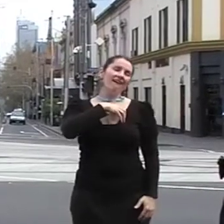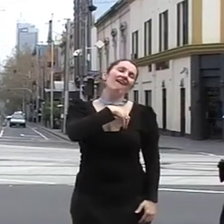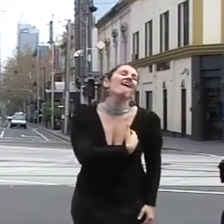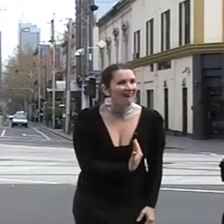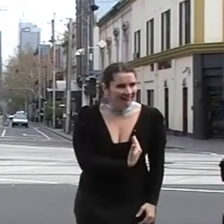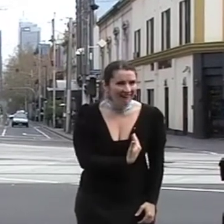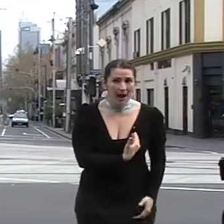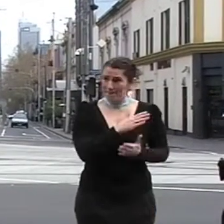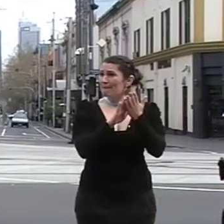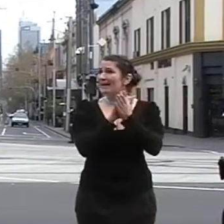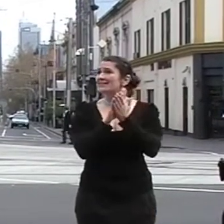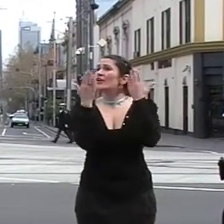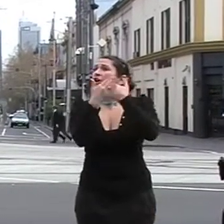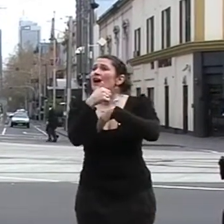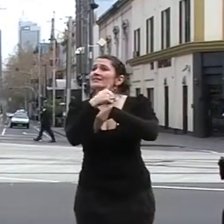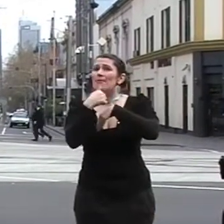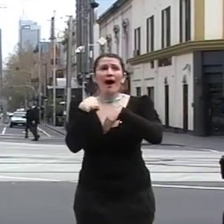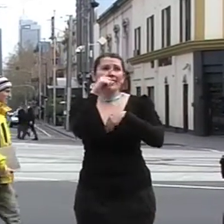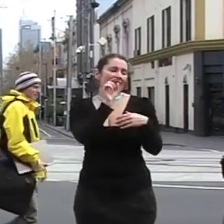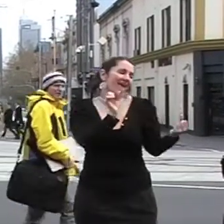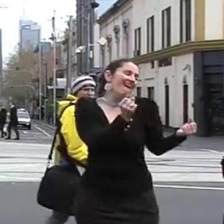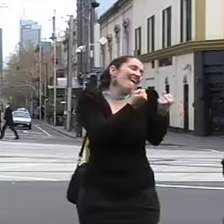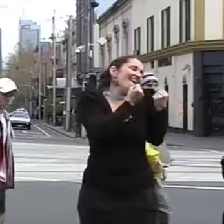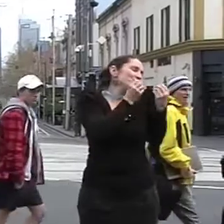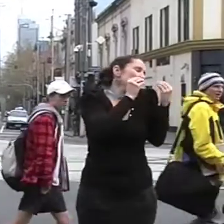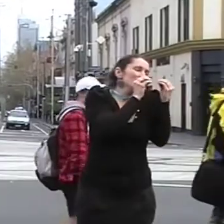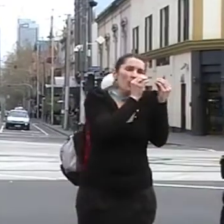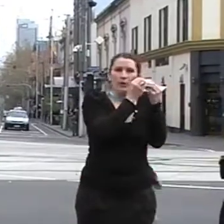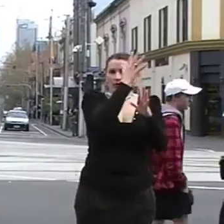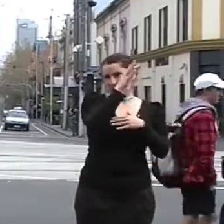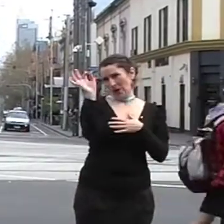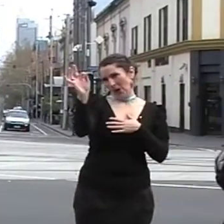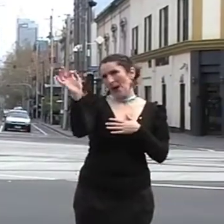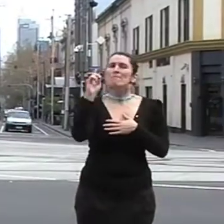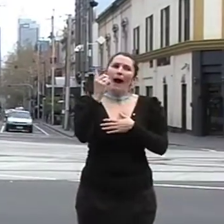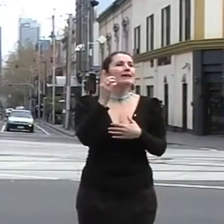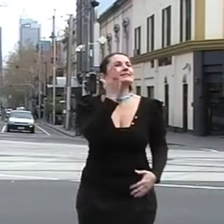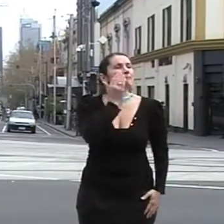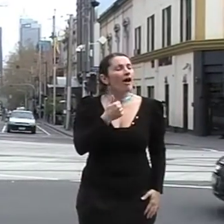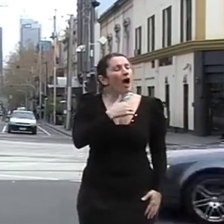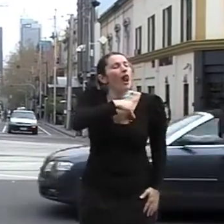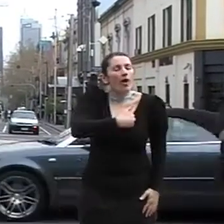warm at night, but that love is one of the many reasons why I care.